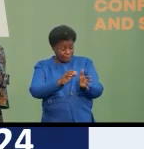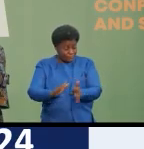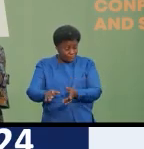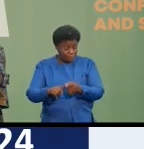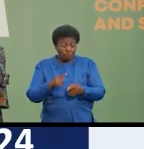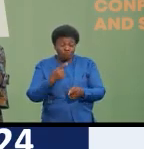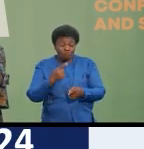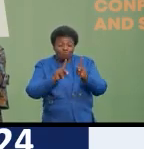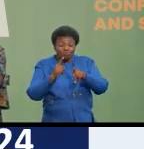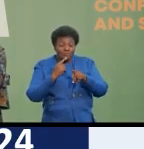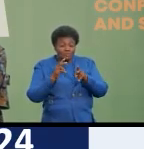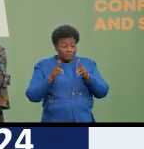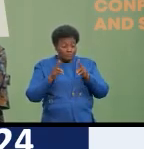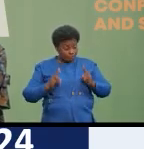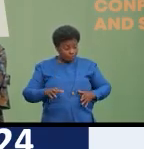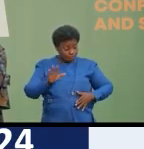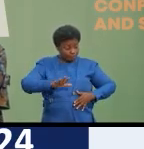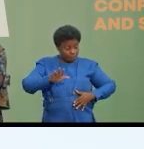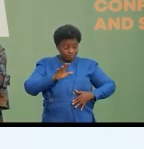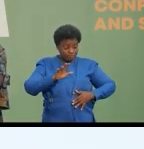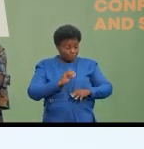people in humanitarian settings.